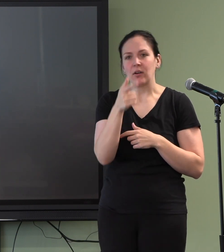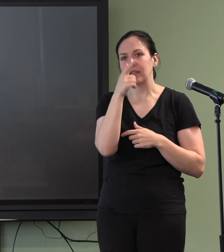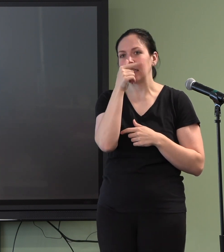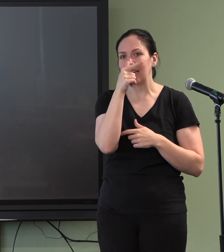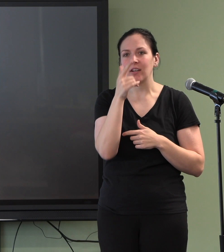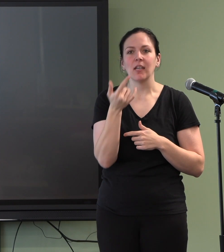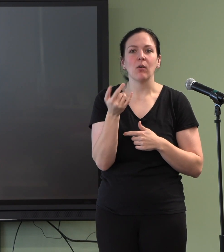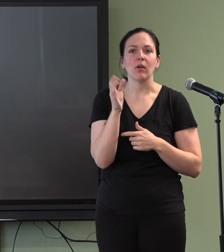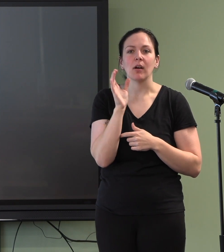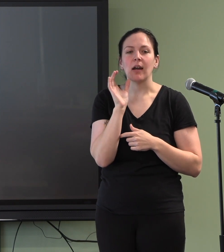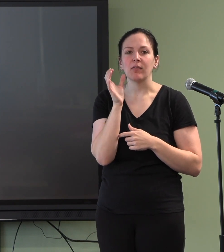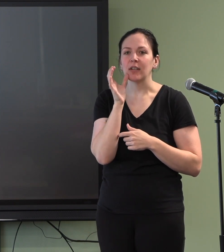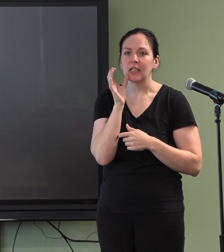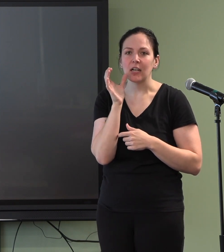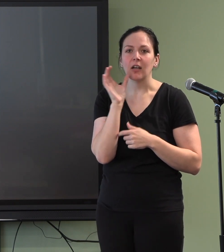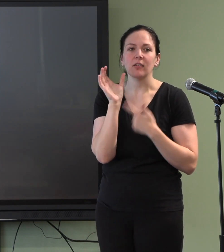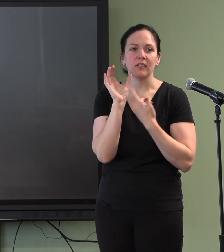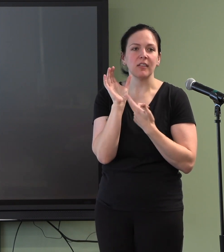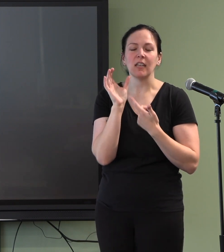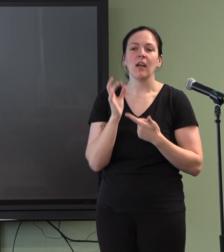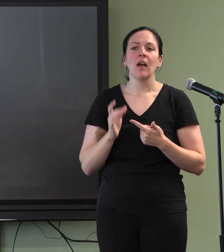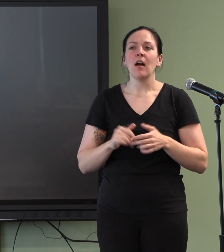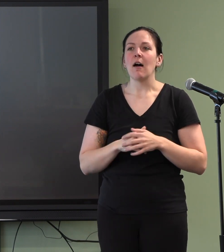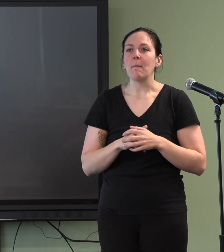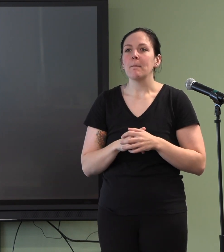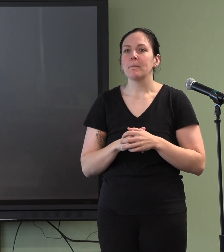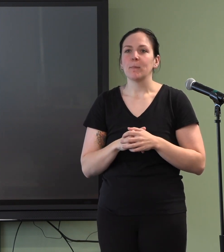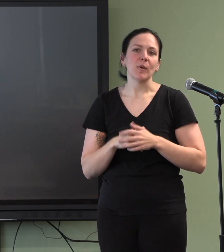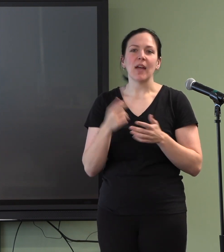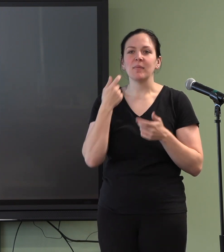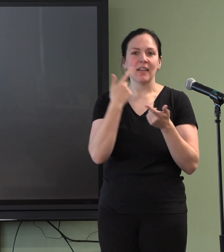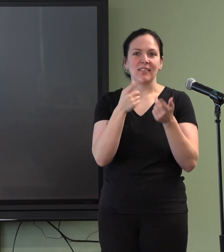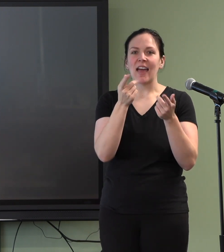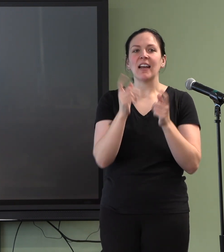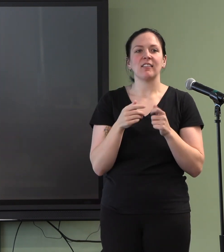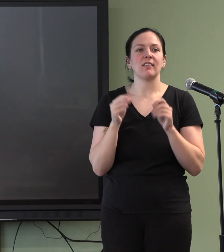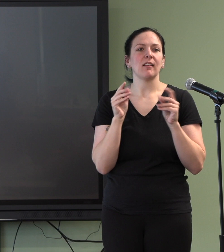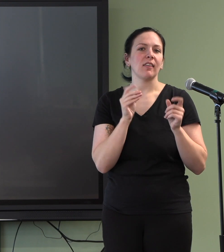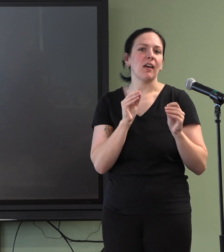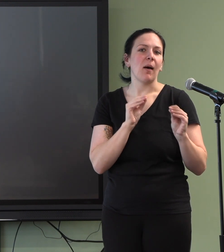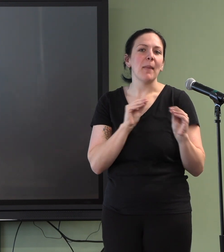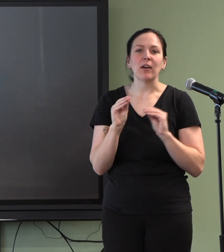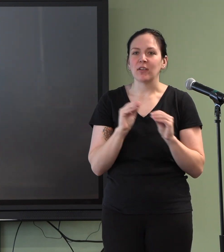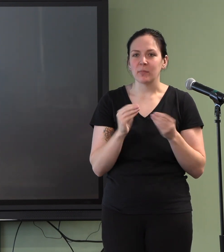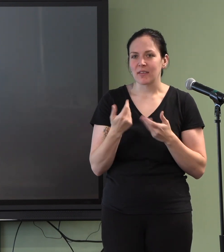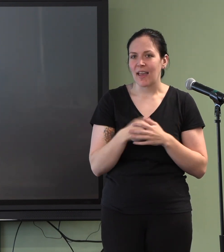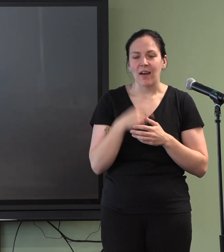said Larry, or I have a friend Clara, there's a C. Sometimes it is that it's the mannerism that they have,